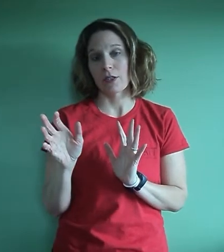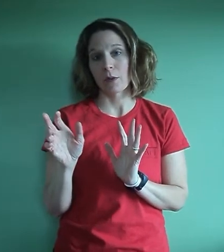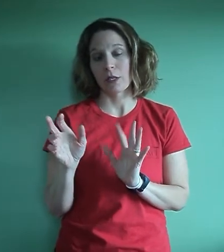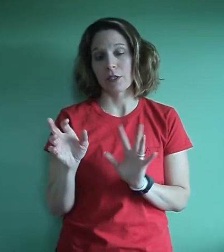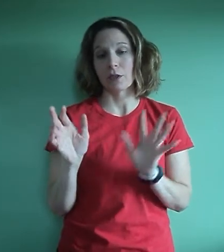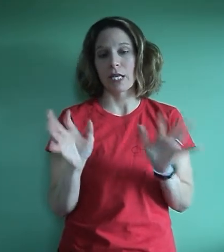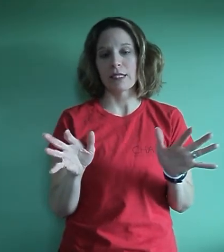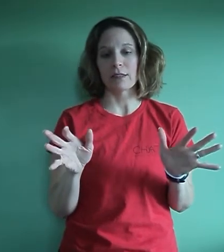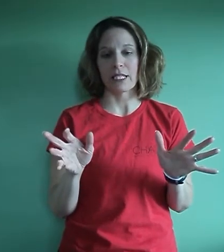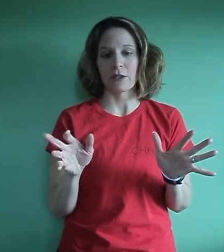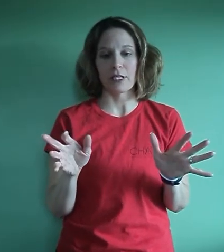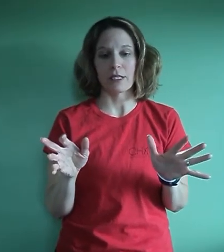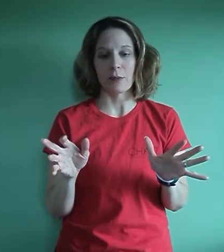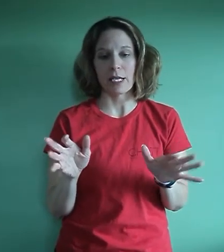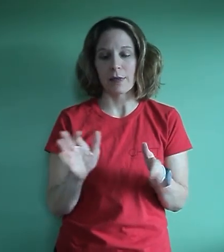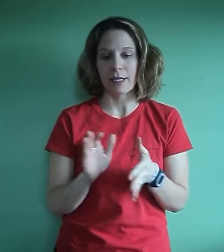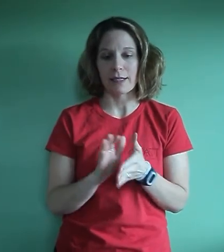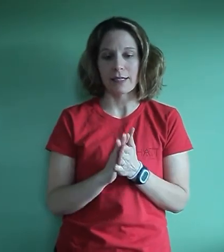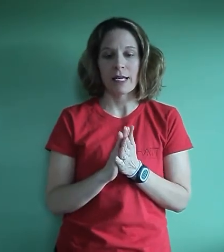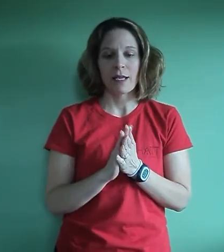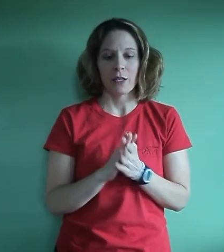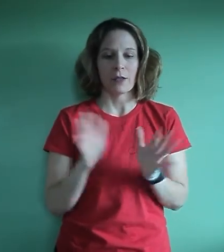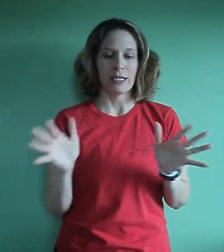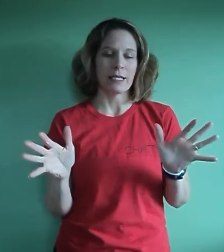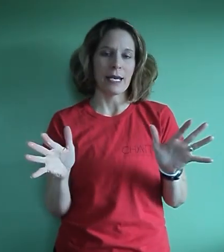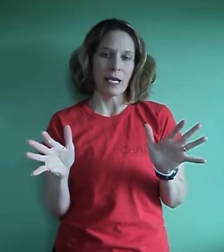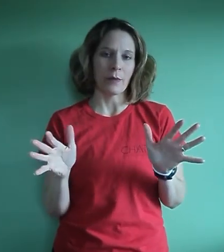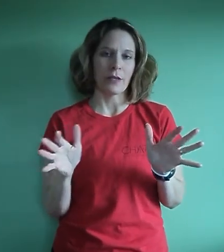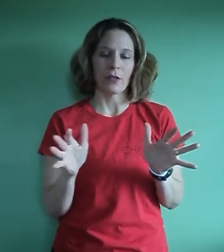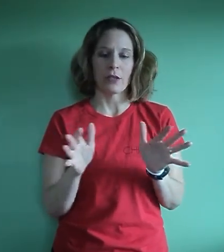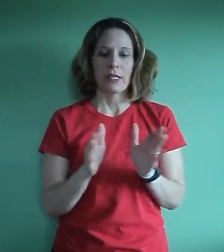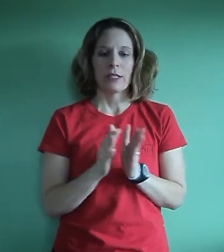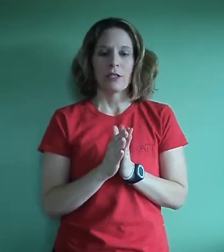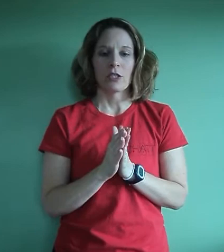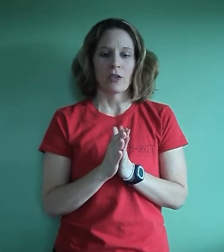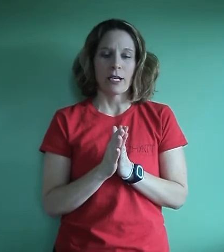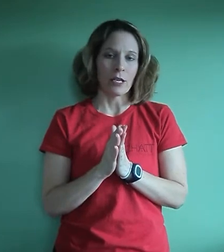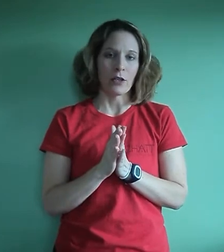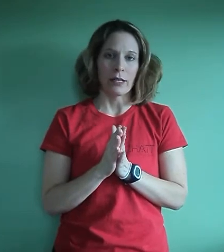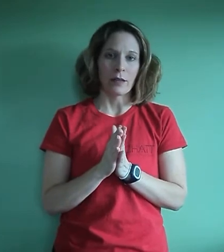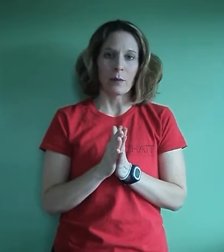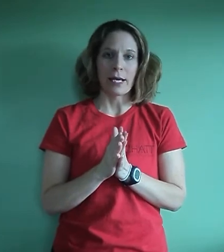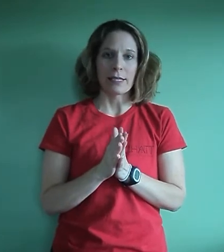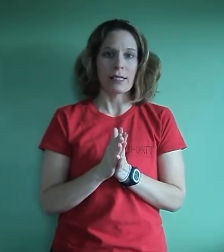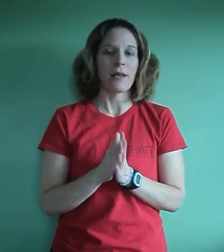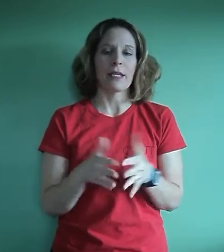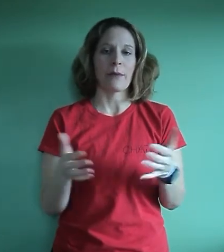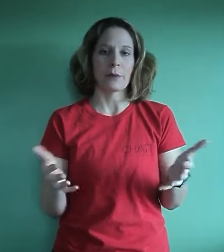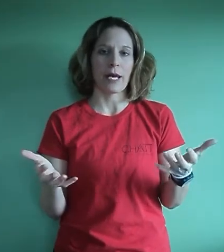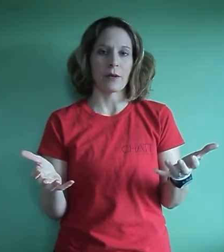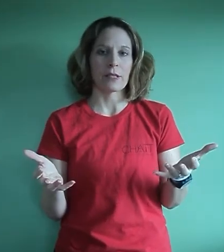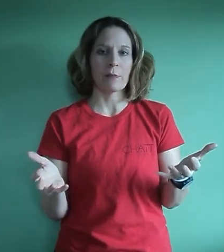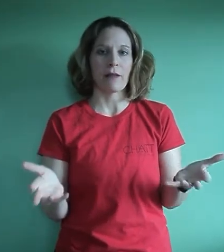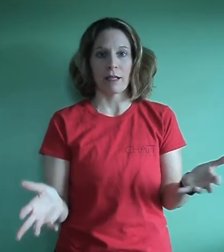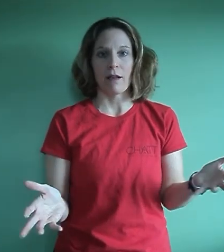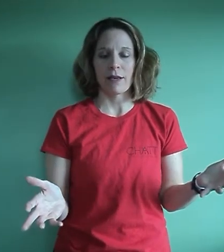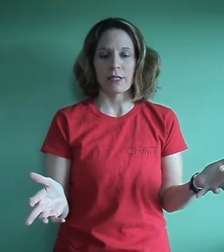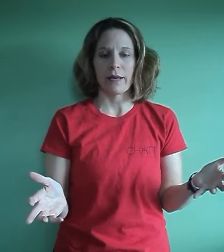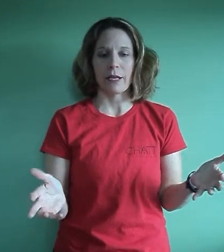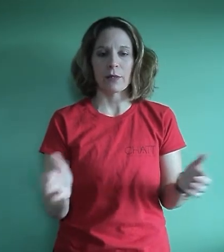we're going to do lots of letters this week because there are lots of names and there just aren't any good ways to sign the names without spelling it all out in sign language.